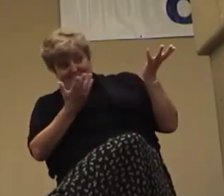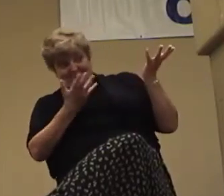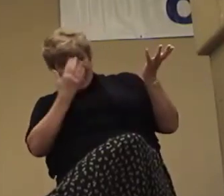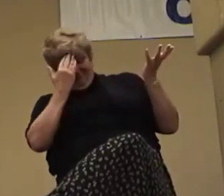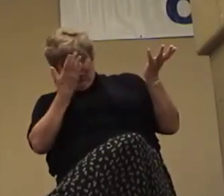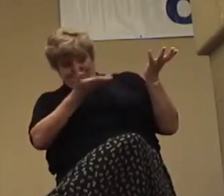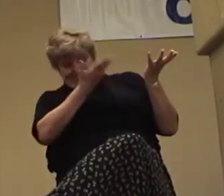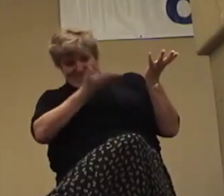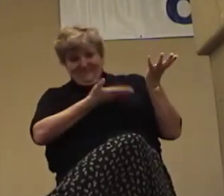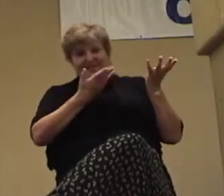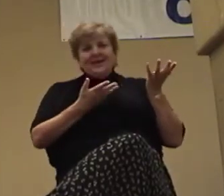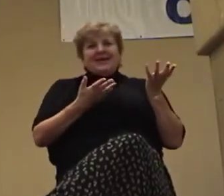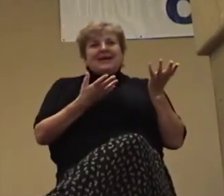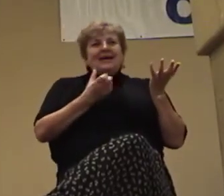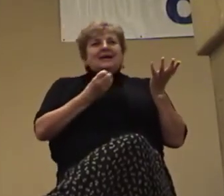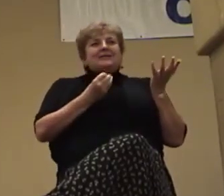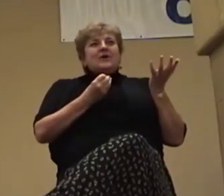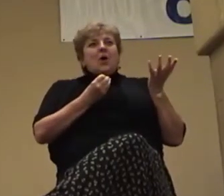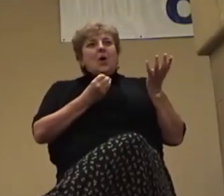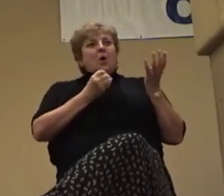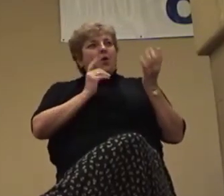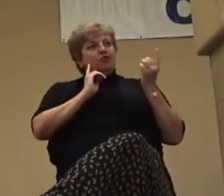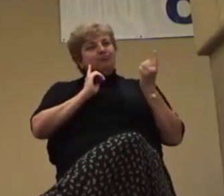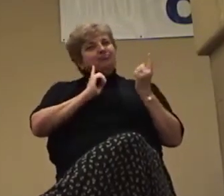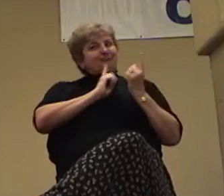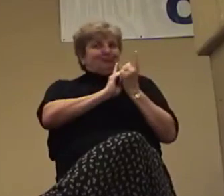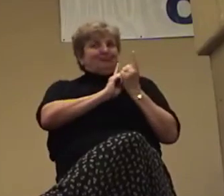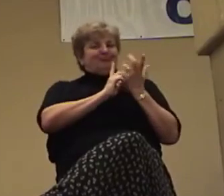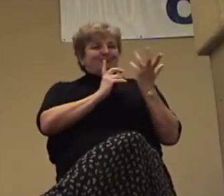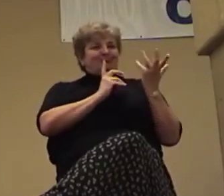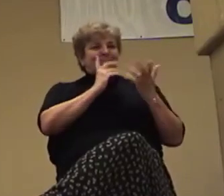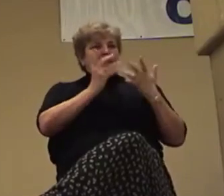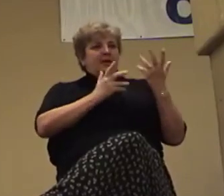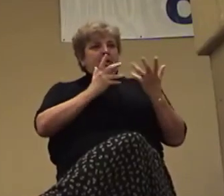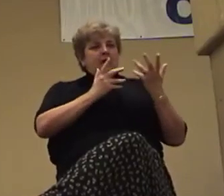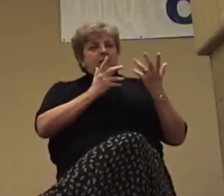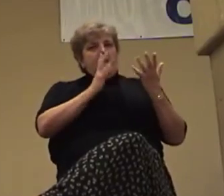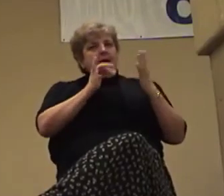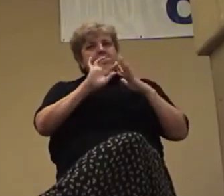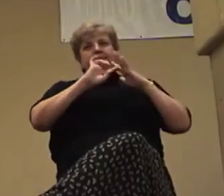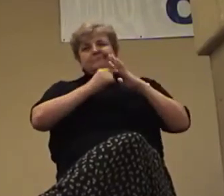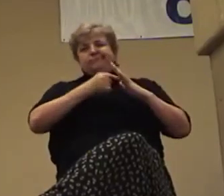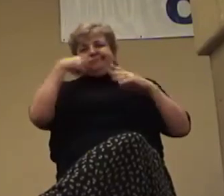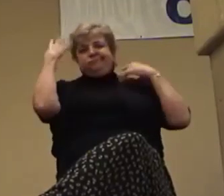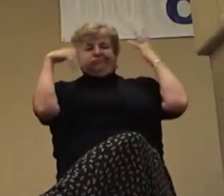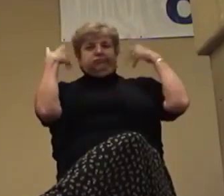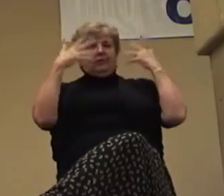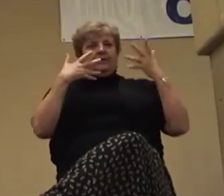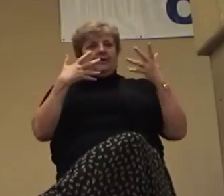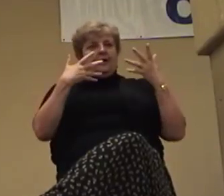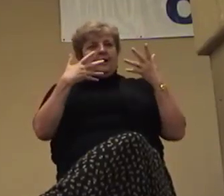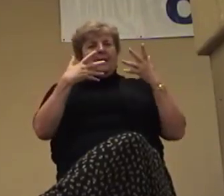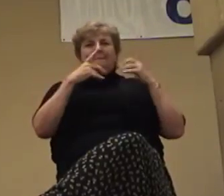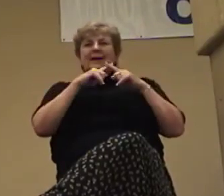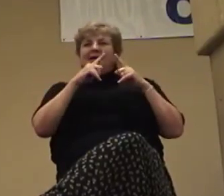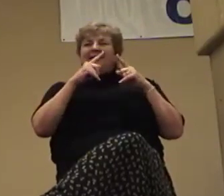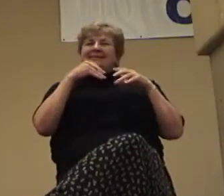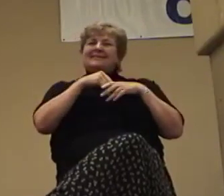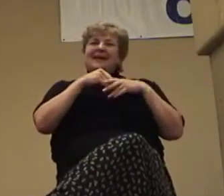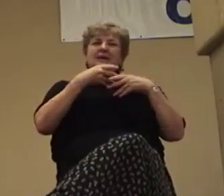you know, so we get together, and it's insanity, but you know, I'm still so broken. There is nothing more